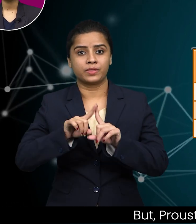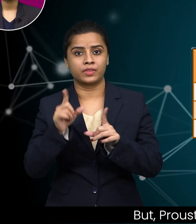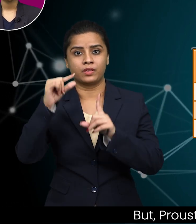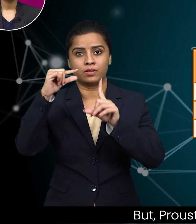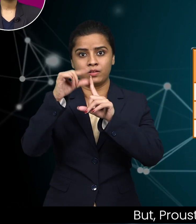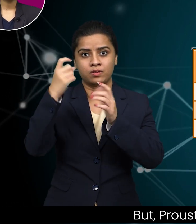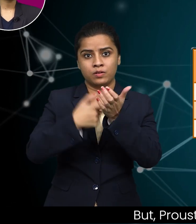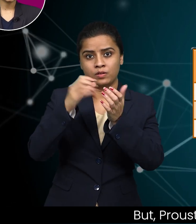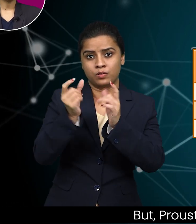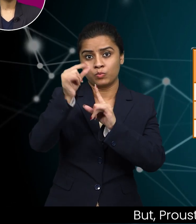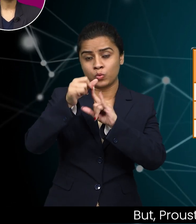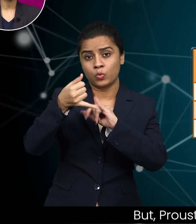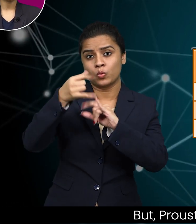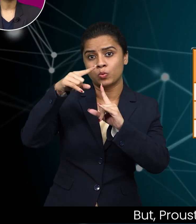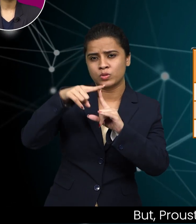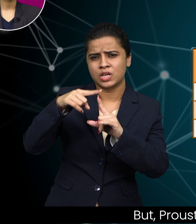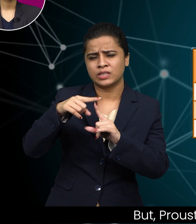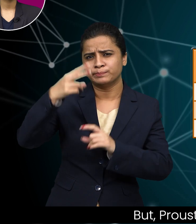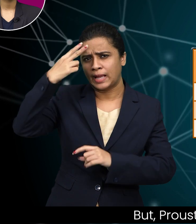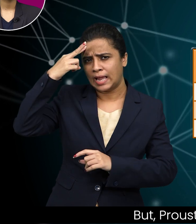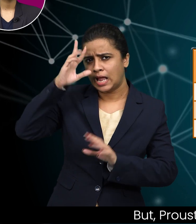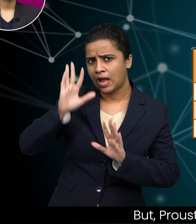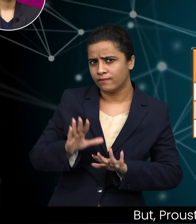But Proust had a little doubt.